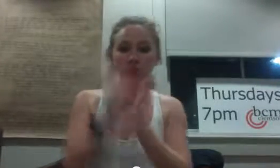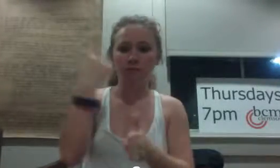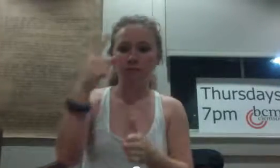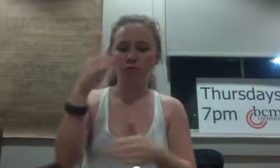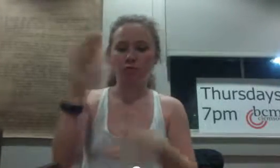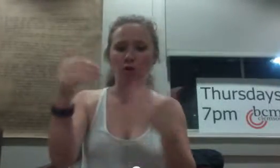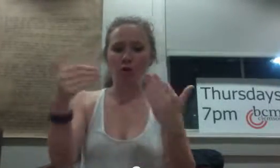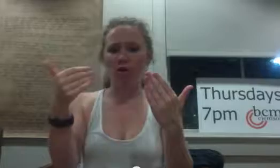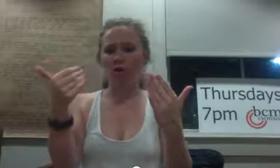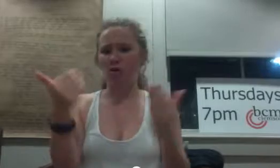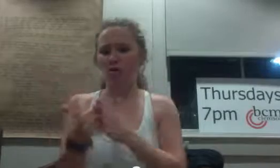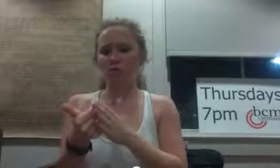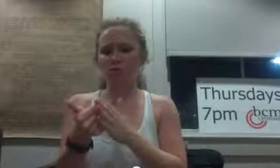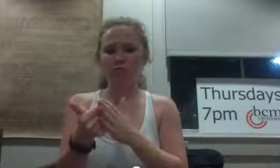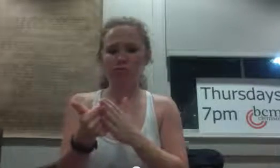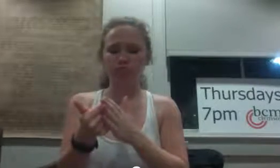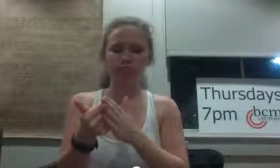making laws